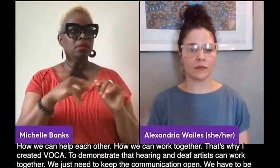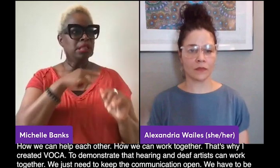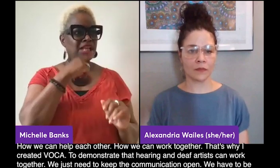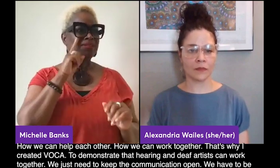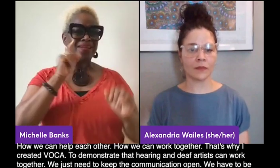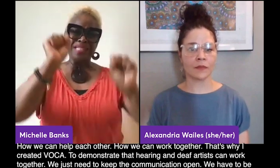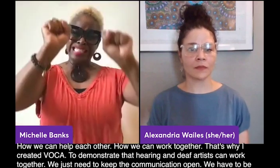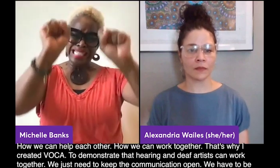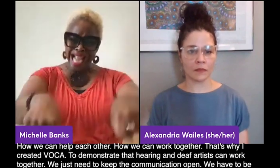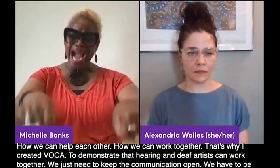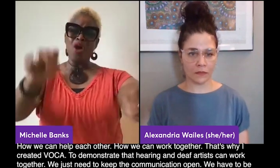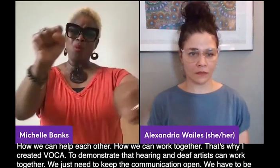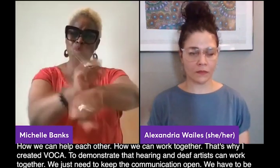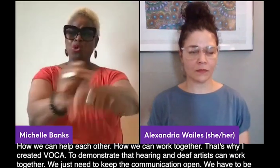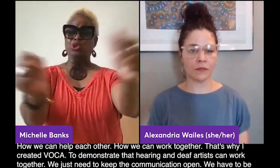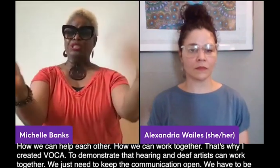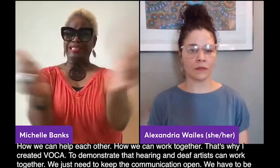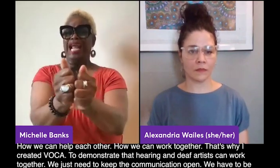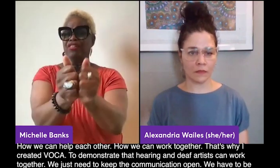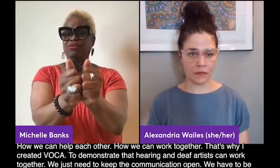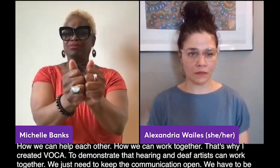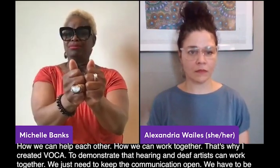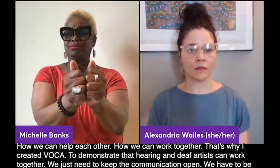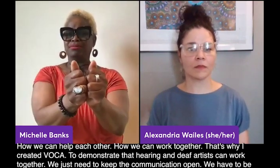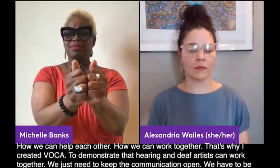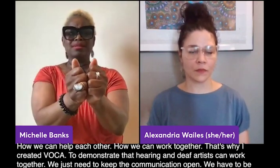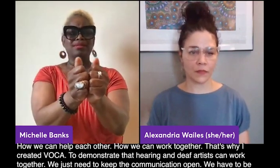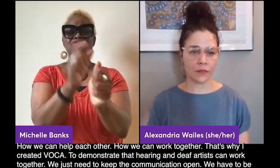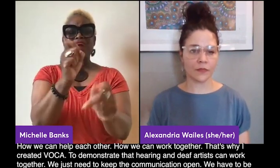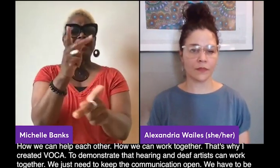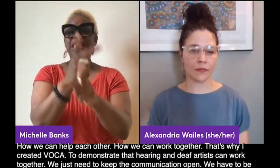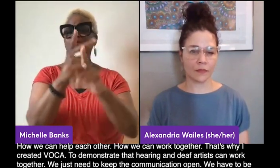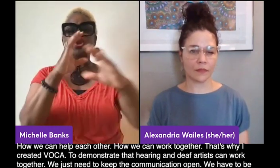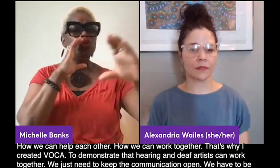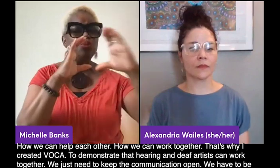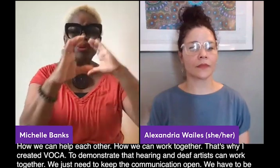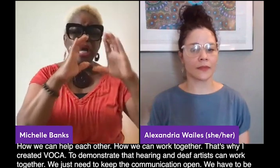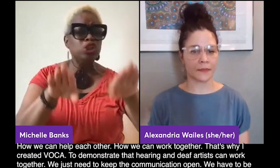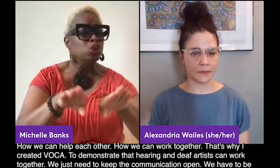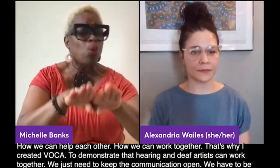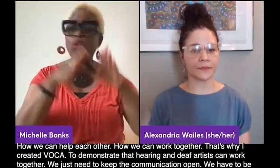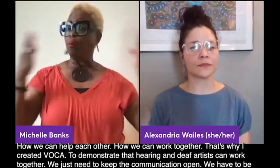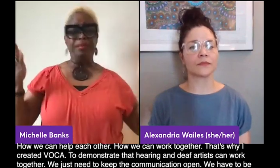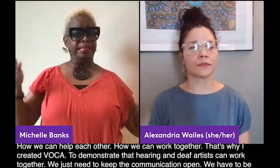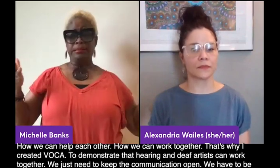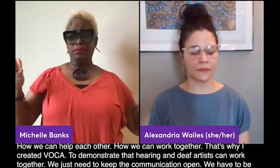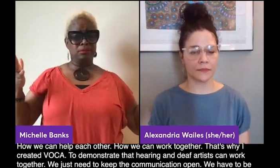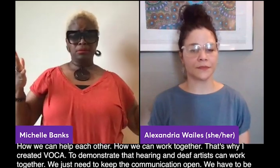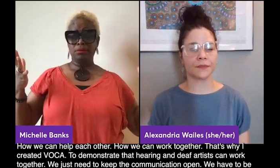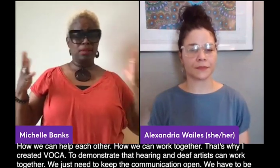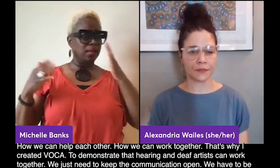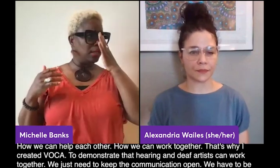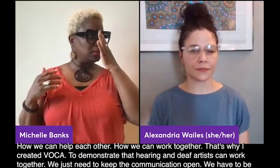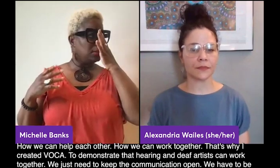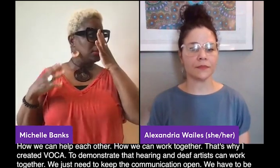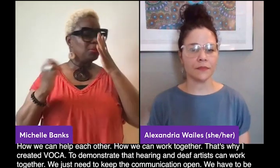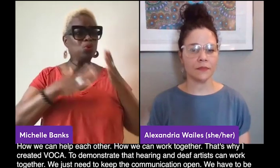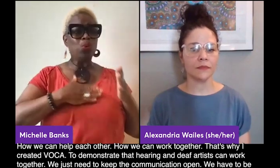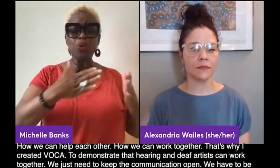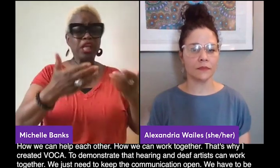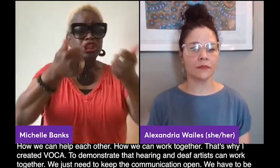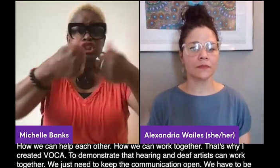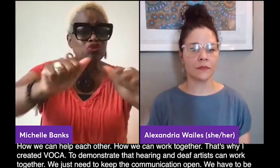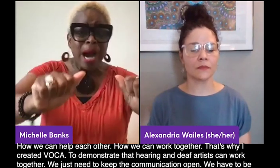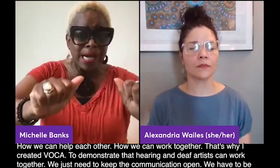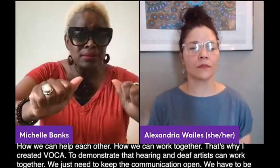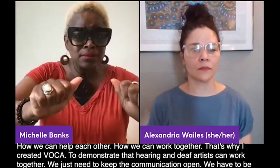To demonstrate that hearing and deaf artists can work together. We just need to keep the communication open. We have to